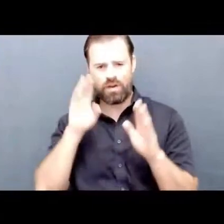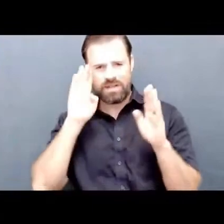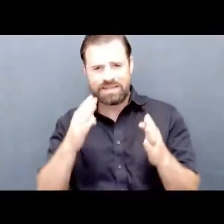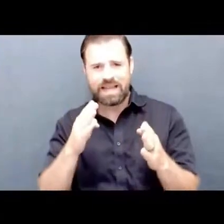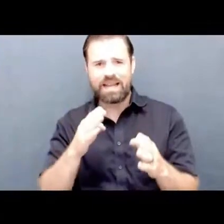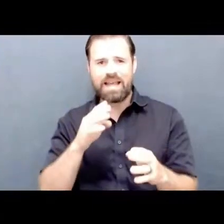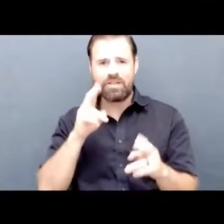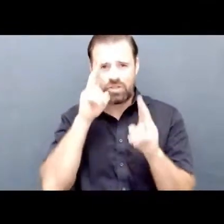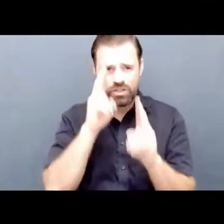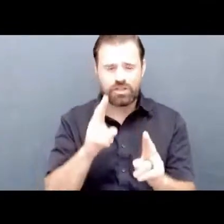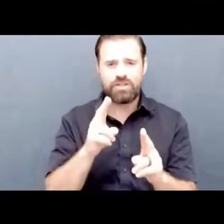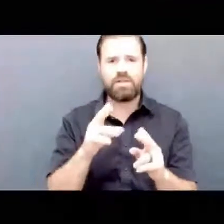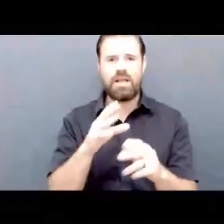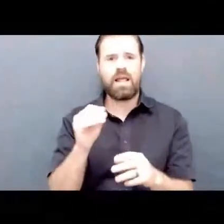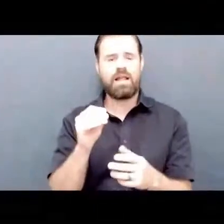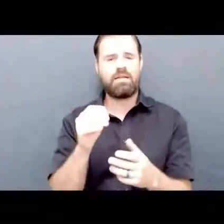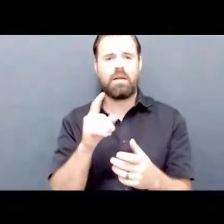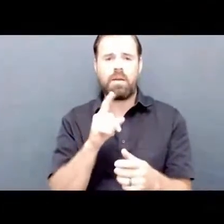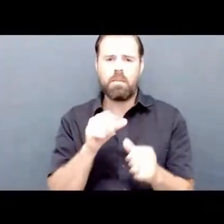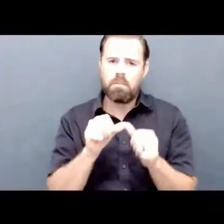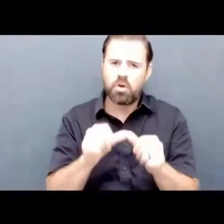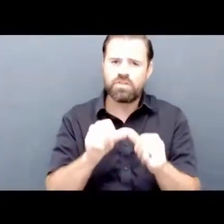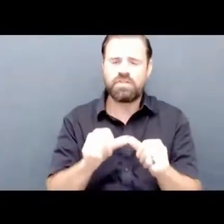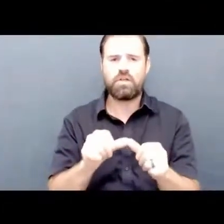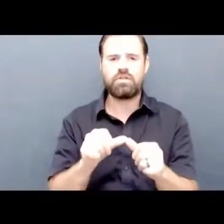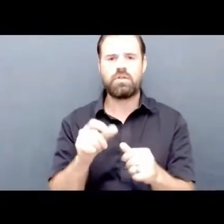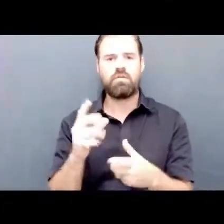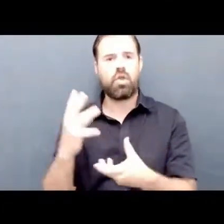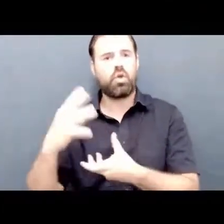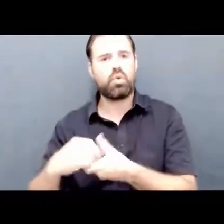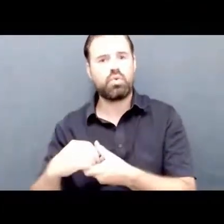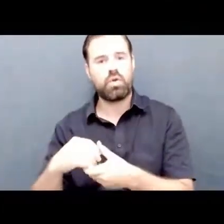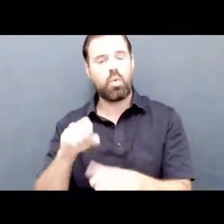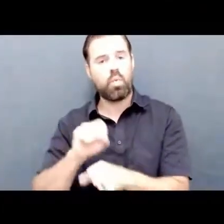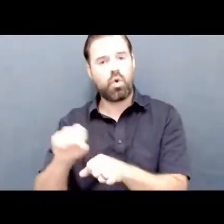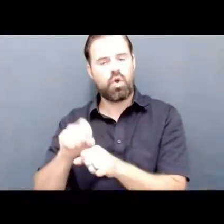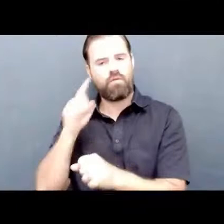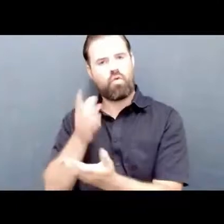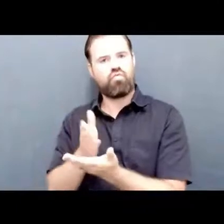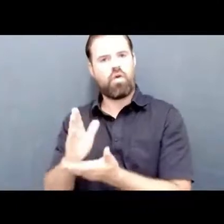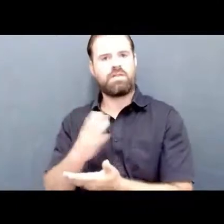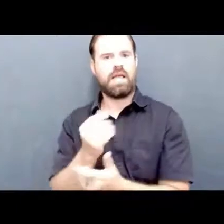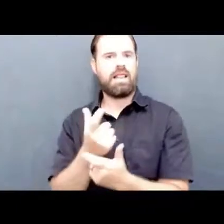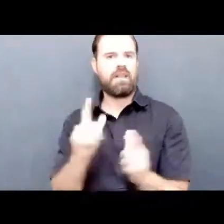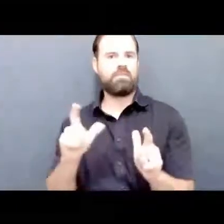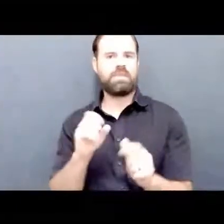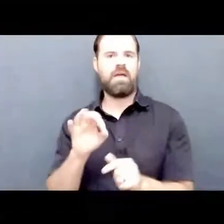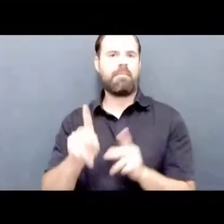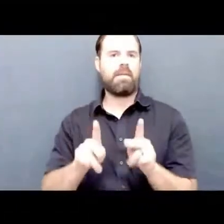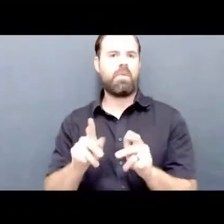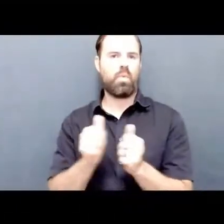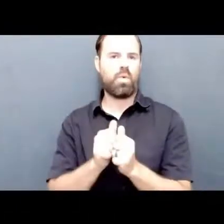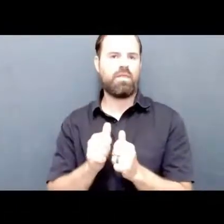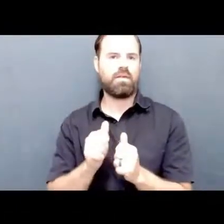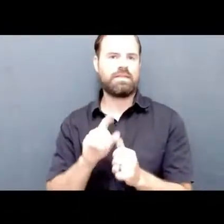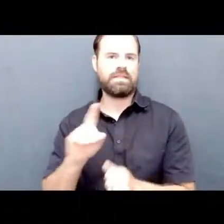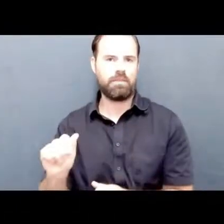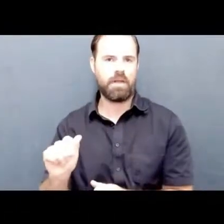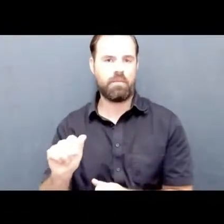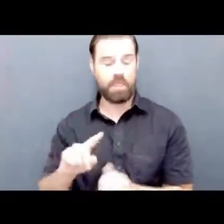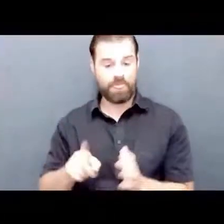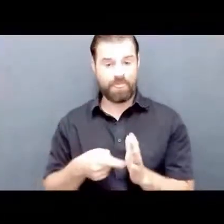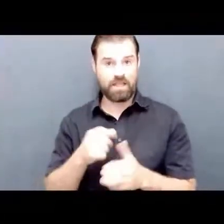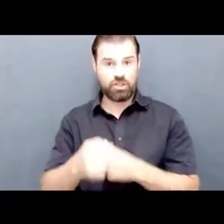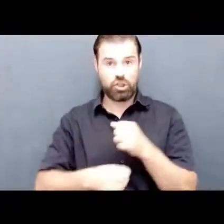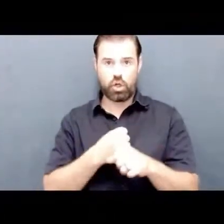creating opportunities for inclusion through the work they do in advocating for the rights and liberties of people with disabilities. This